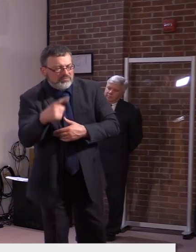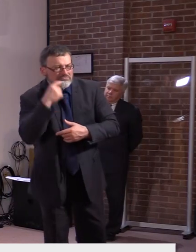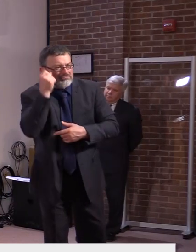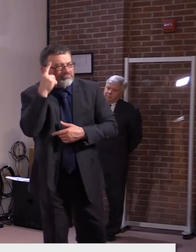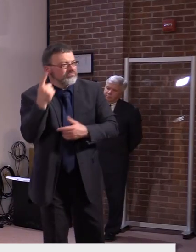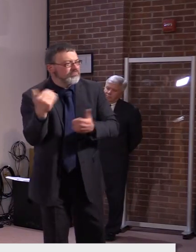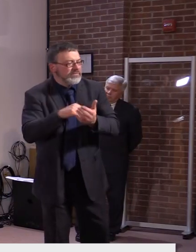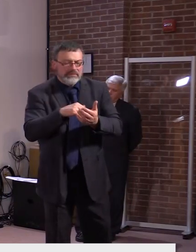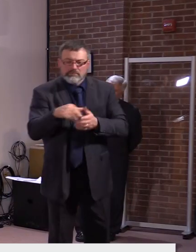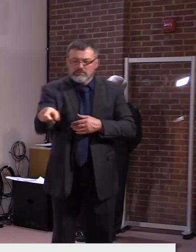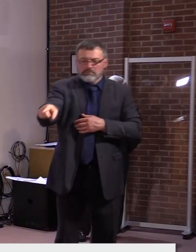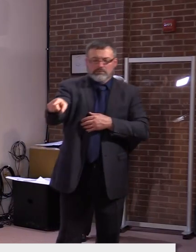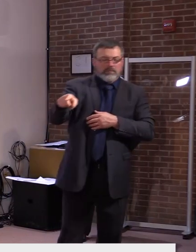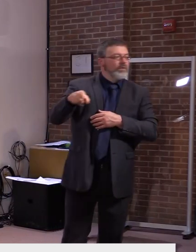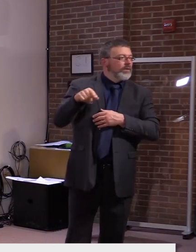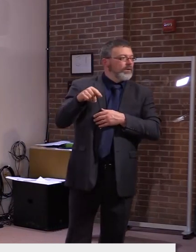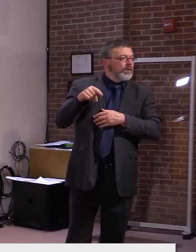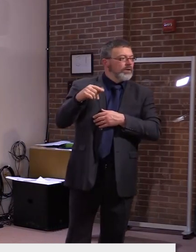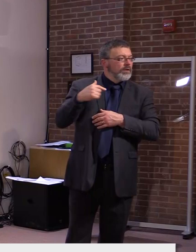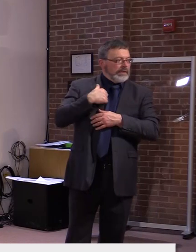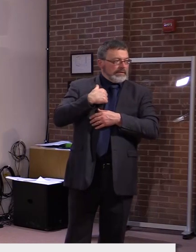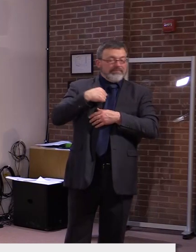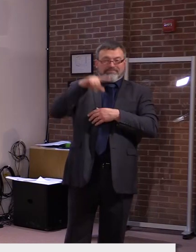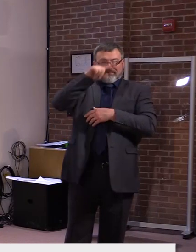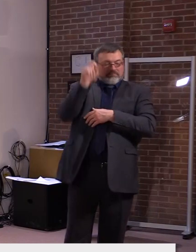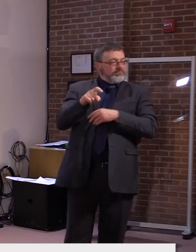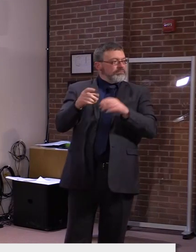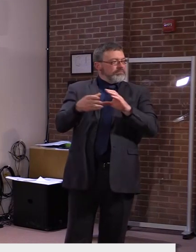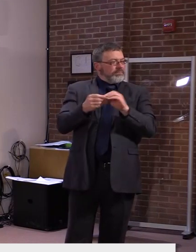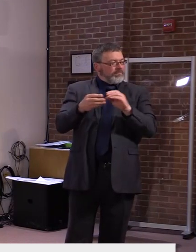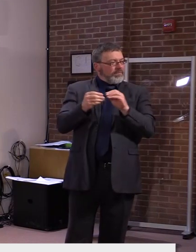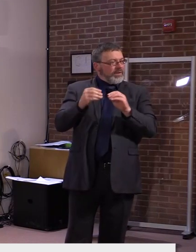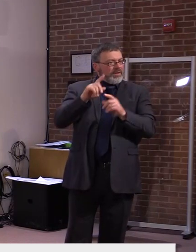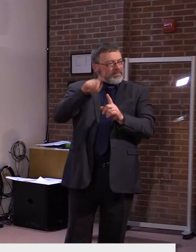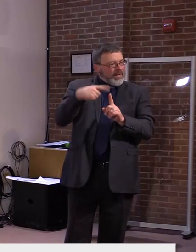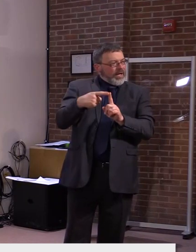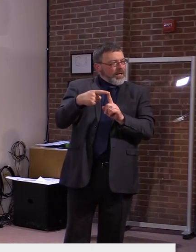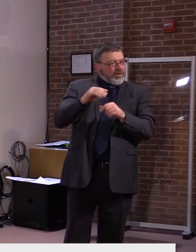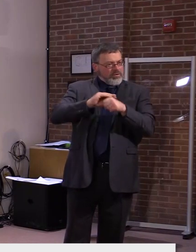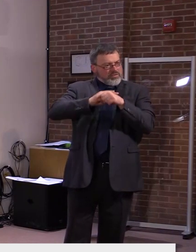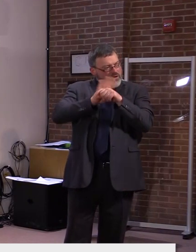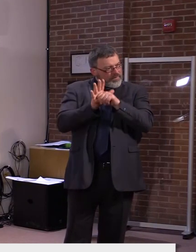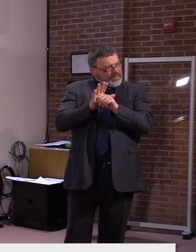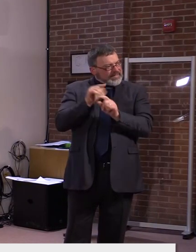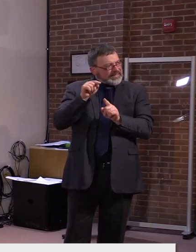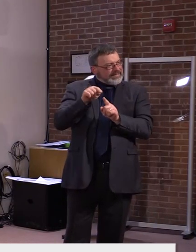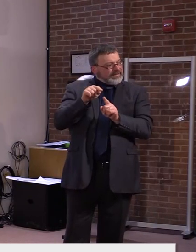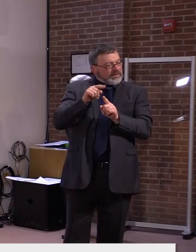Okay. I'm asking about the novel coronavirus